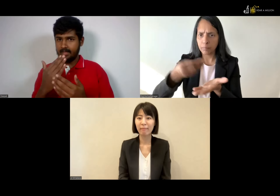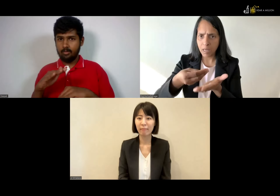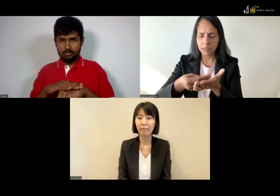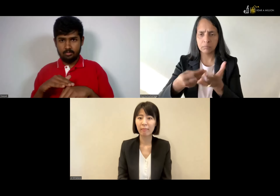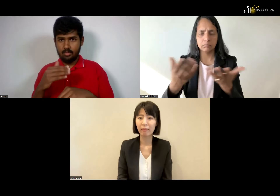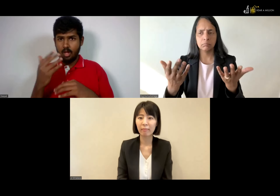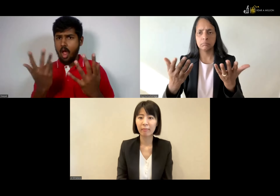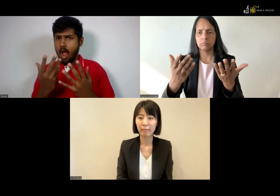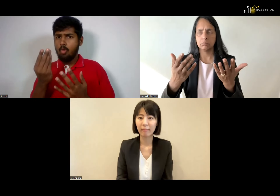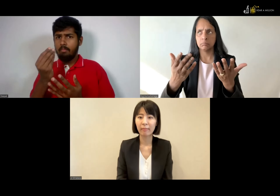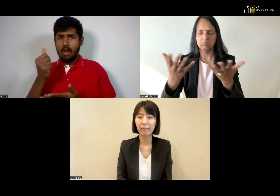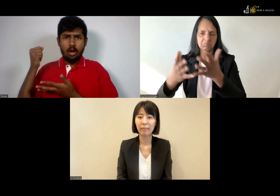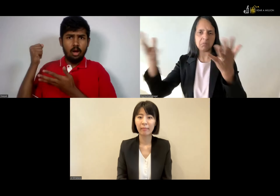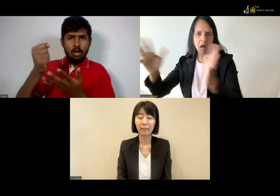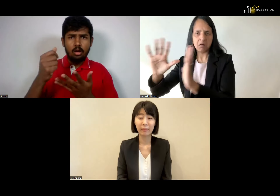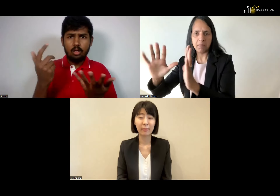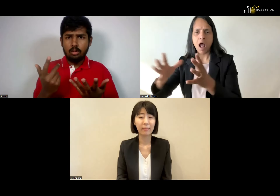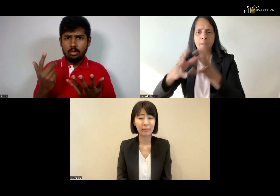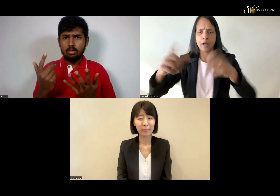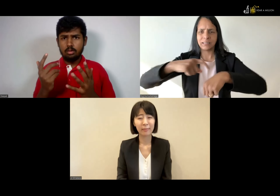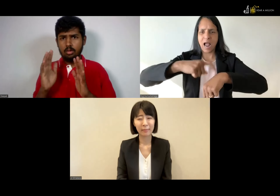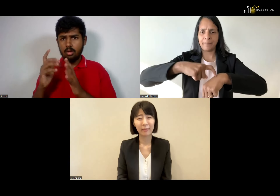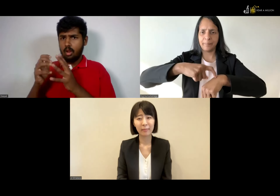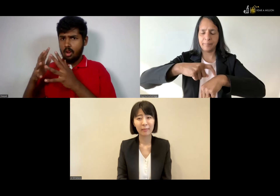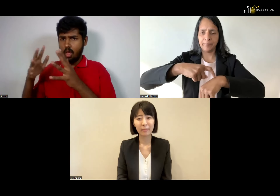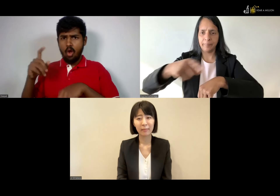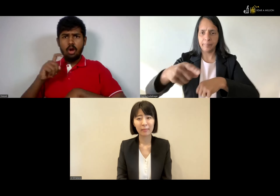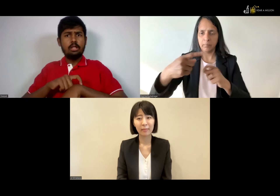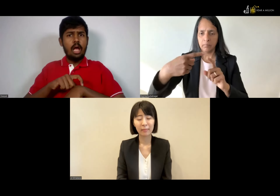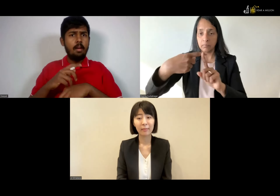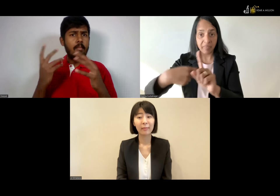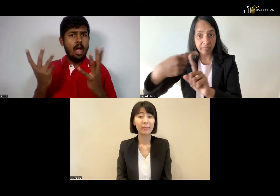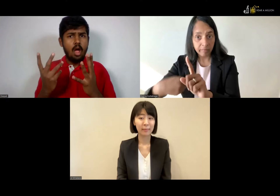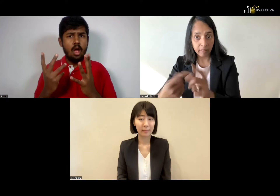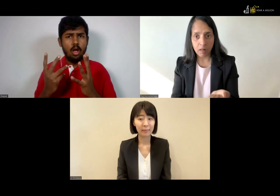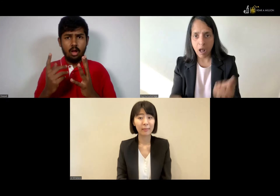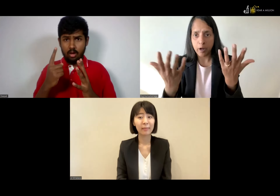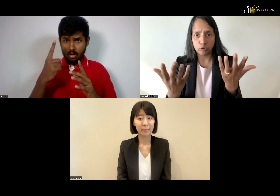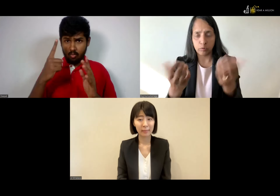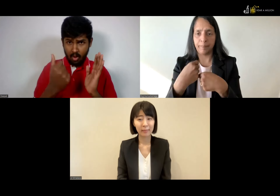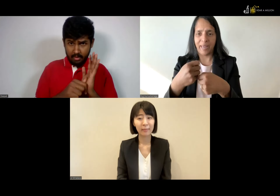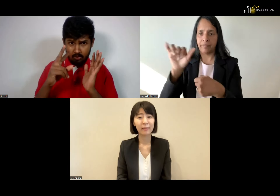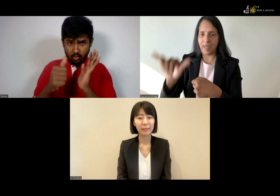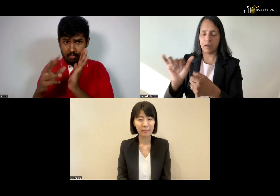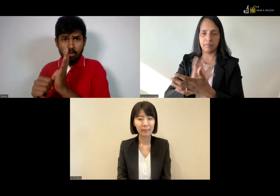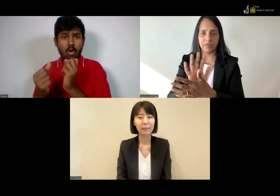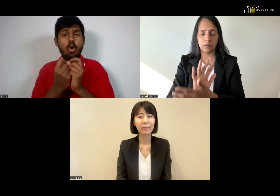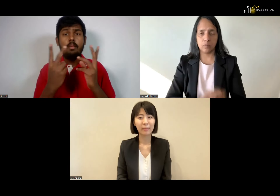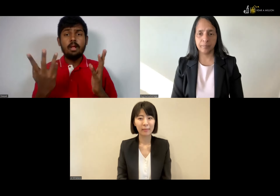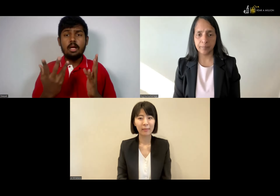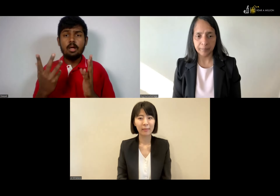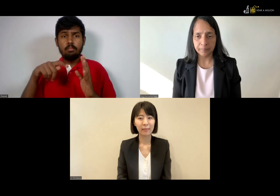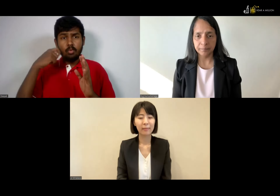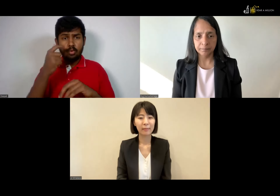So how much funding, I mean, how much time? I know it's funding is a lot. It's how many months did you take to, make